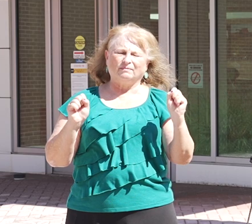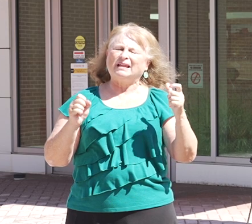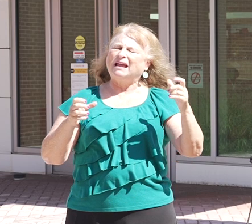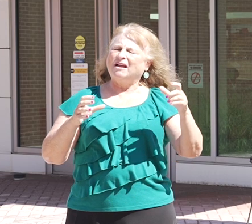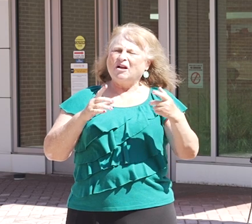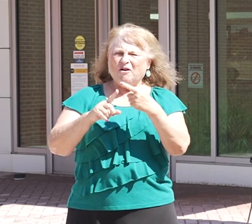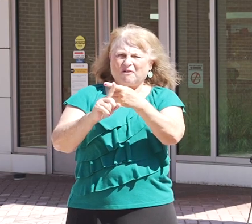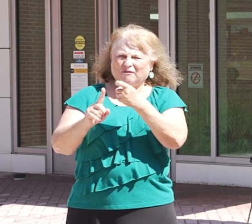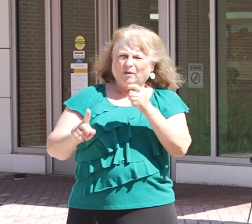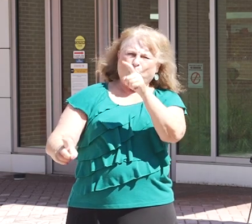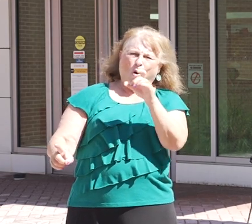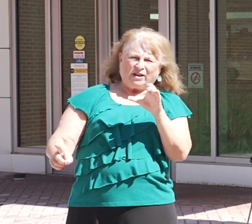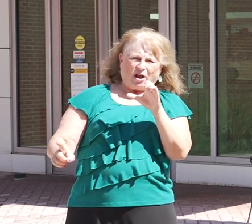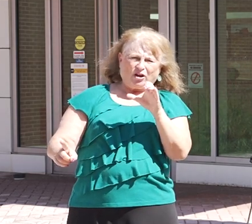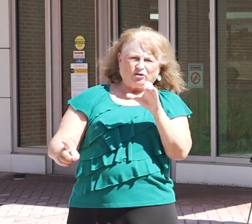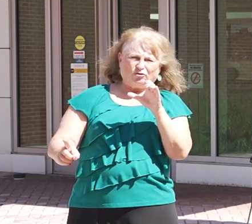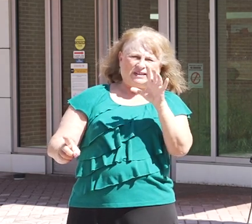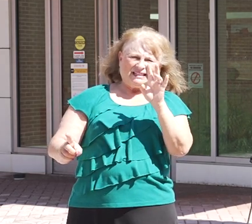Out of the